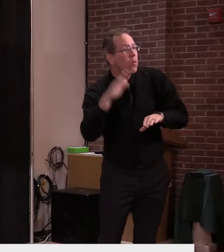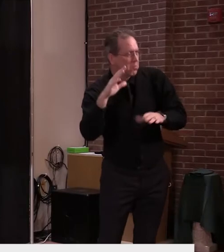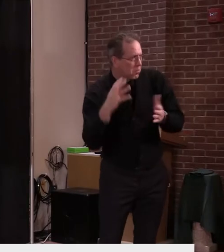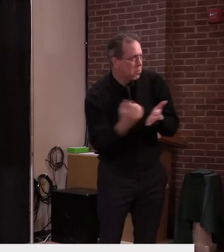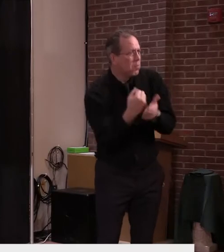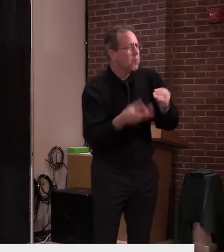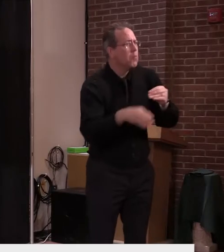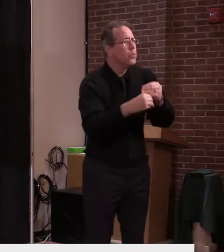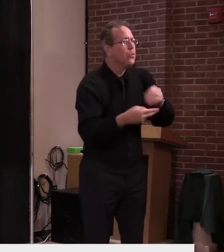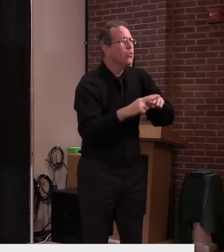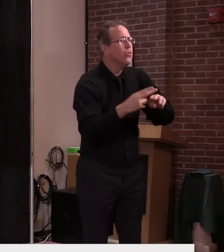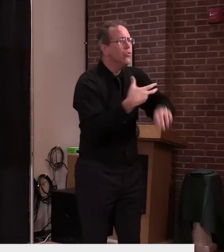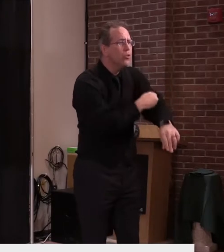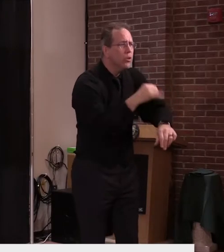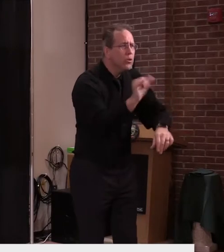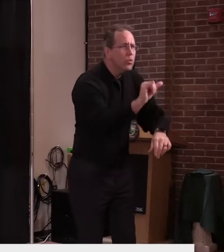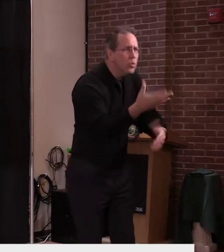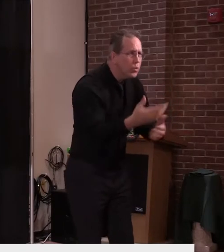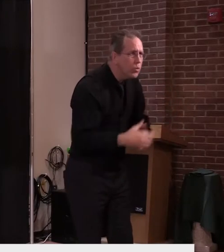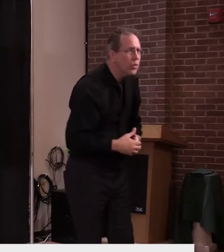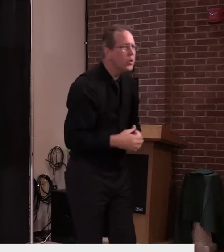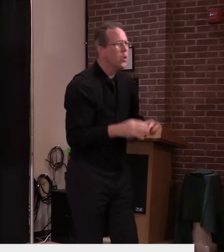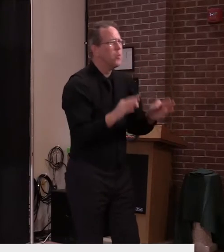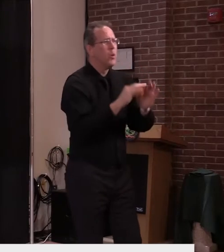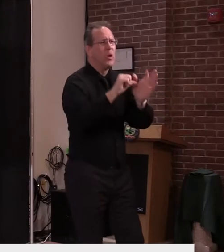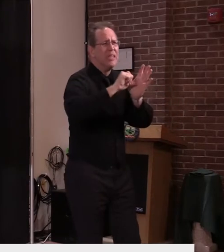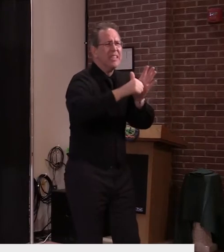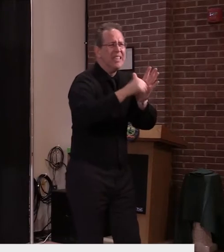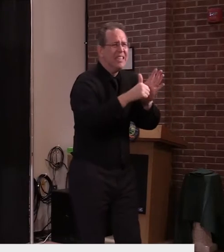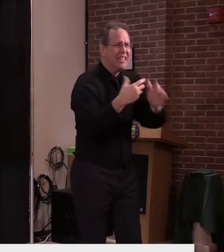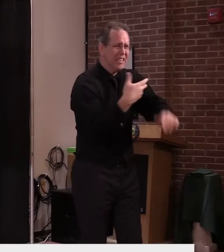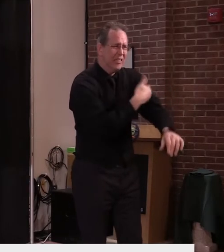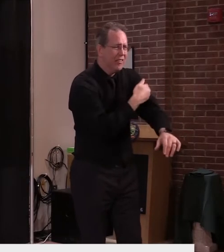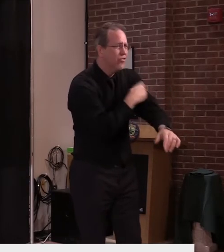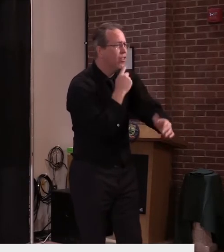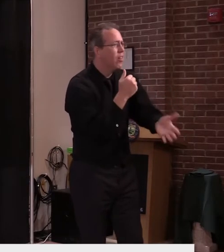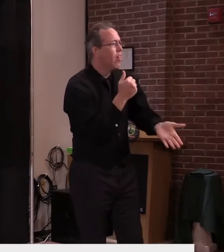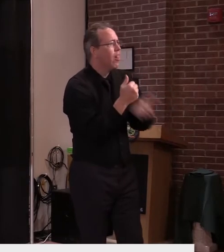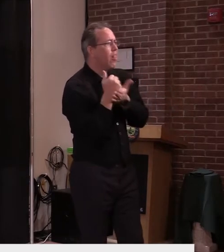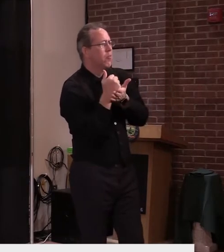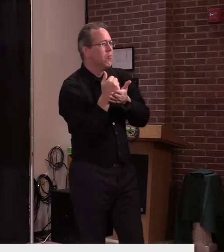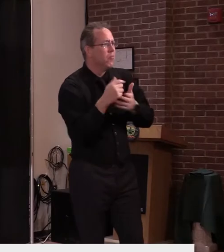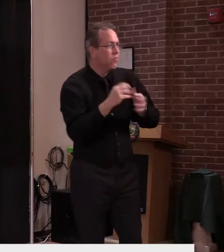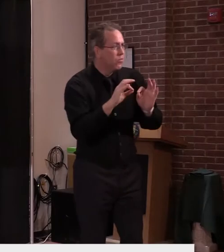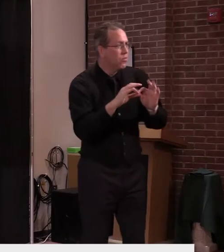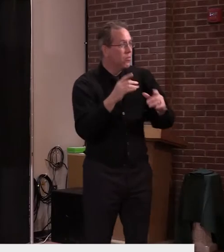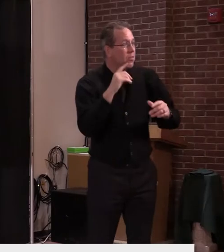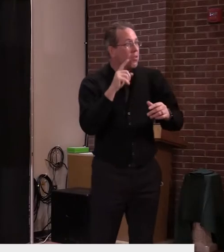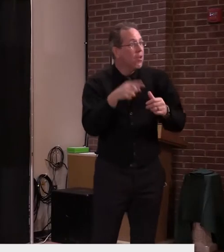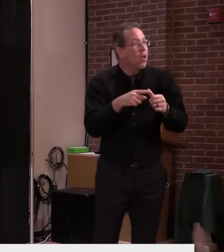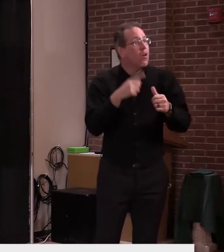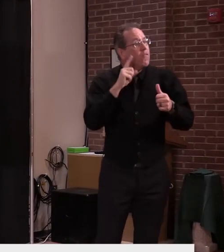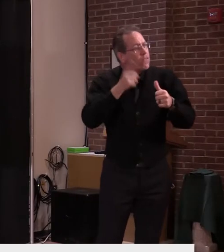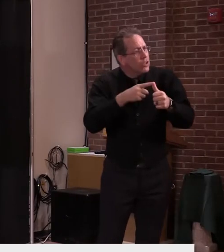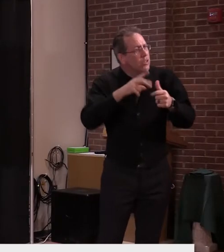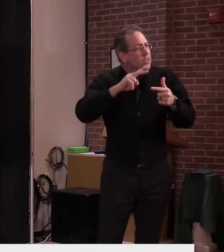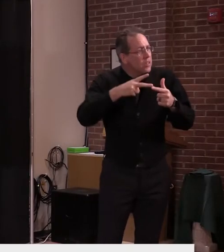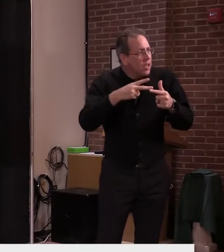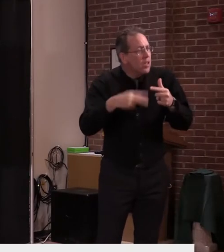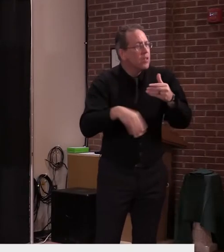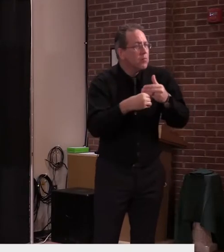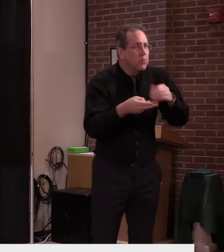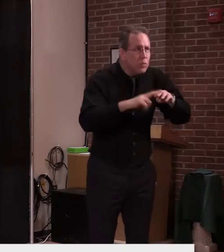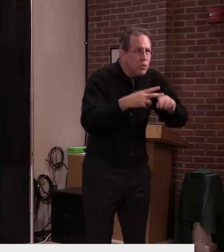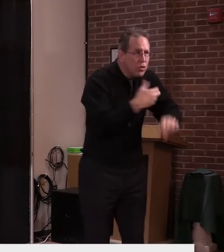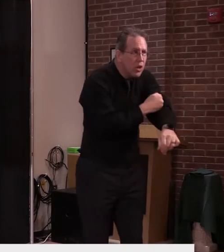additional precautions is also important, like wearing a mask indoors, staying home when sick, and